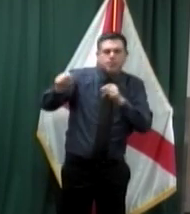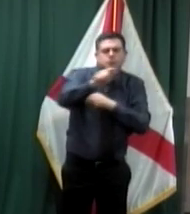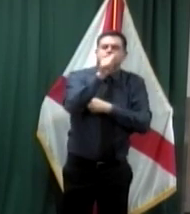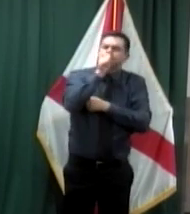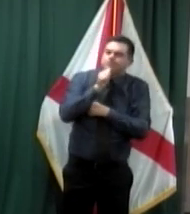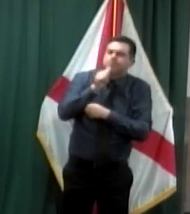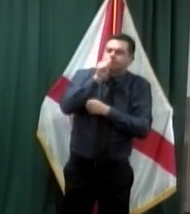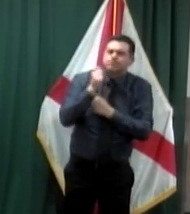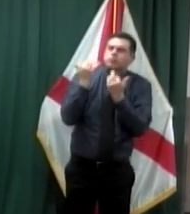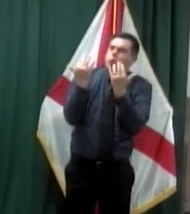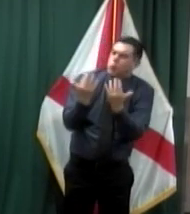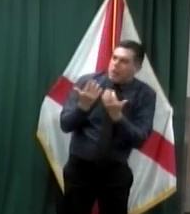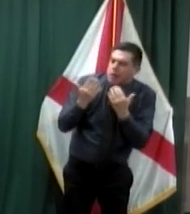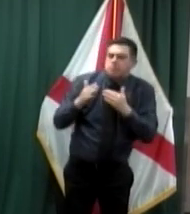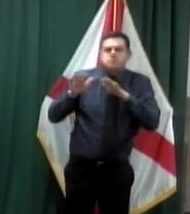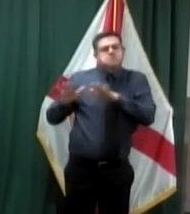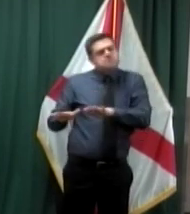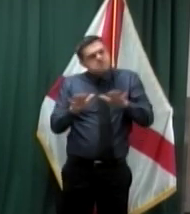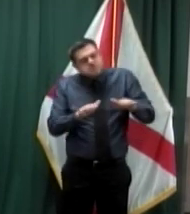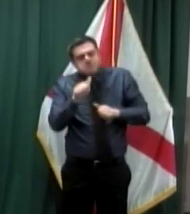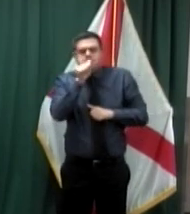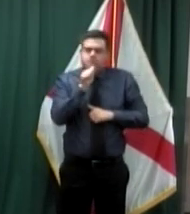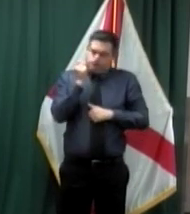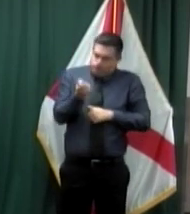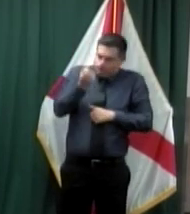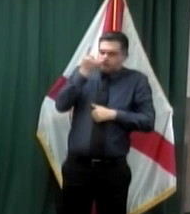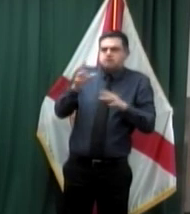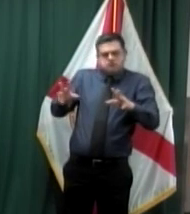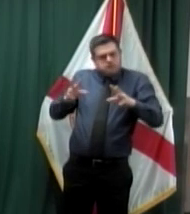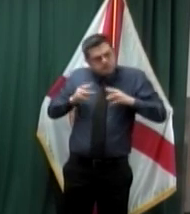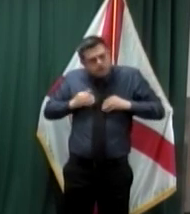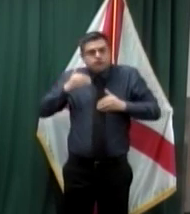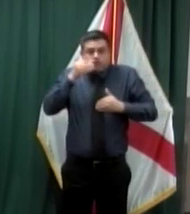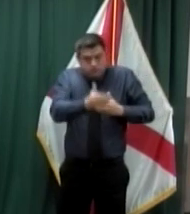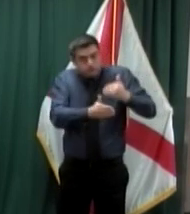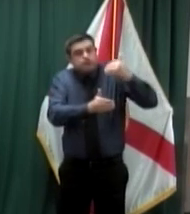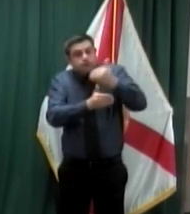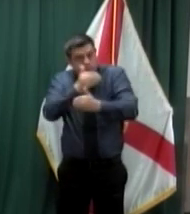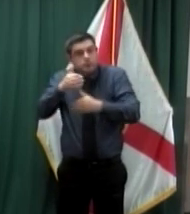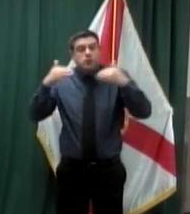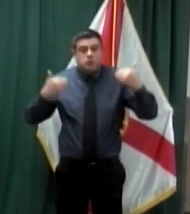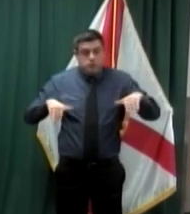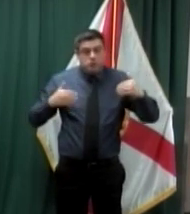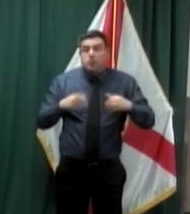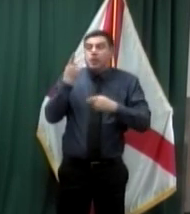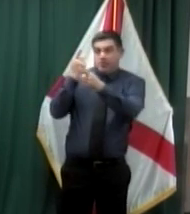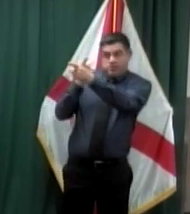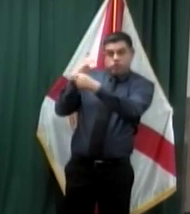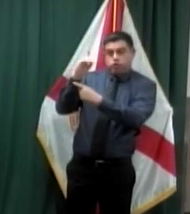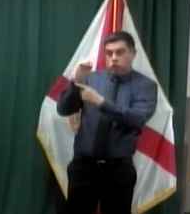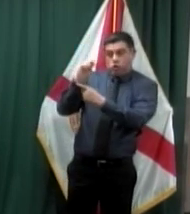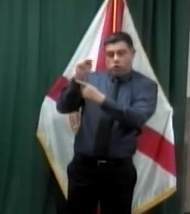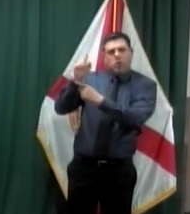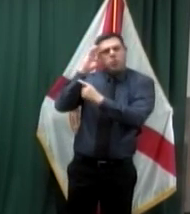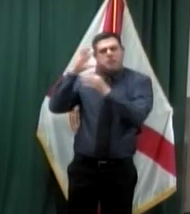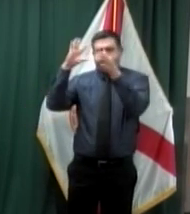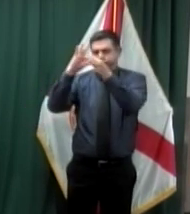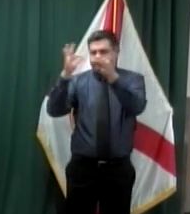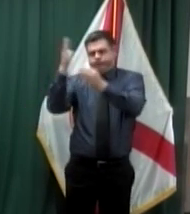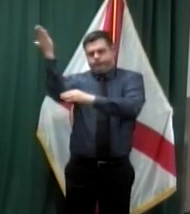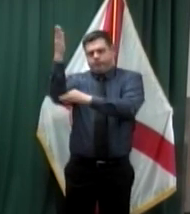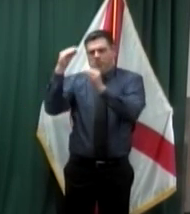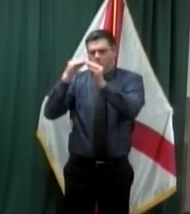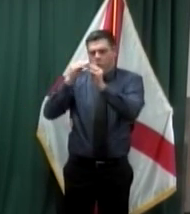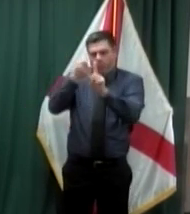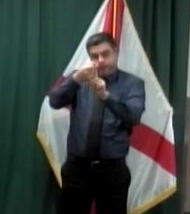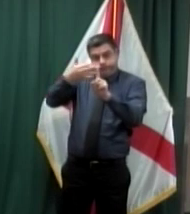about that, as well as Alan will, is we really are blessed here in Seminole County that the